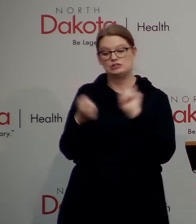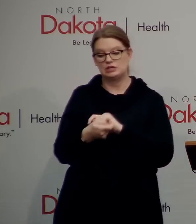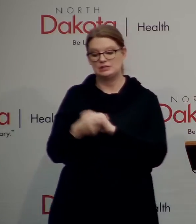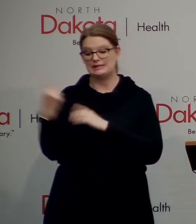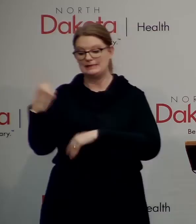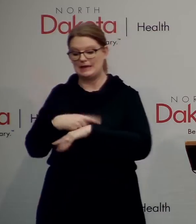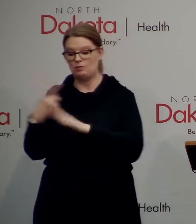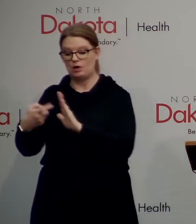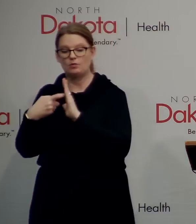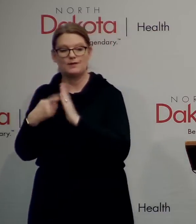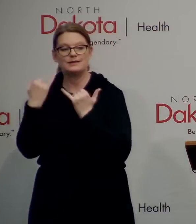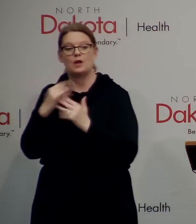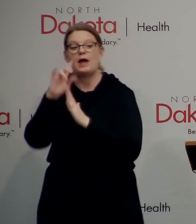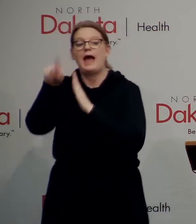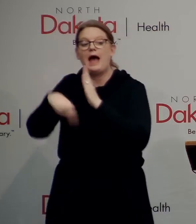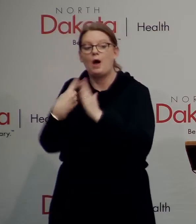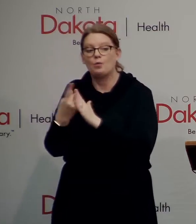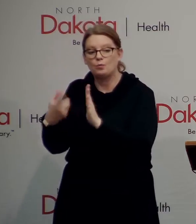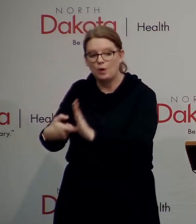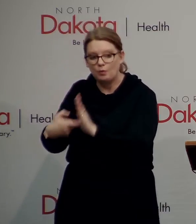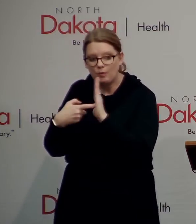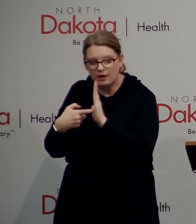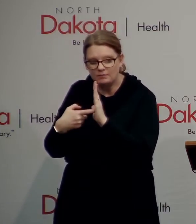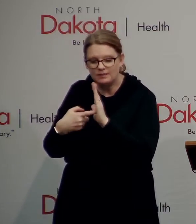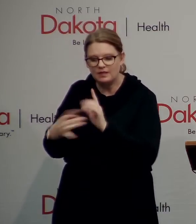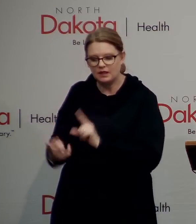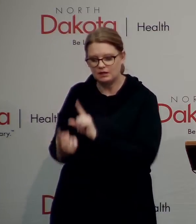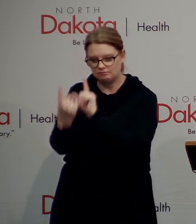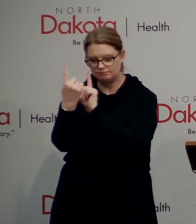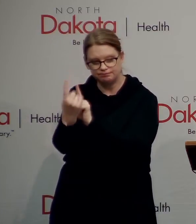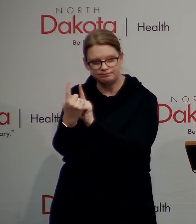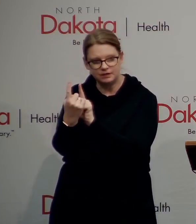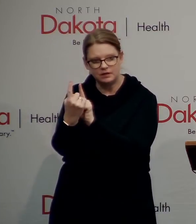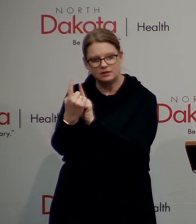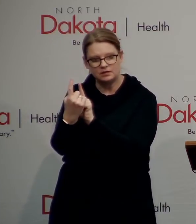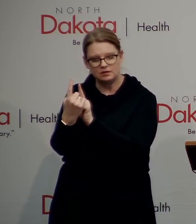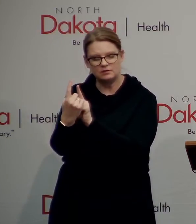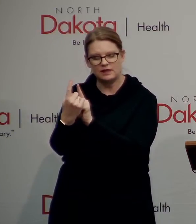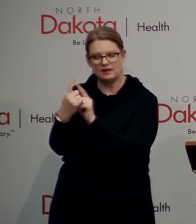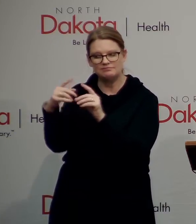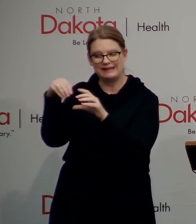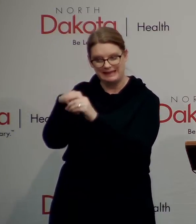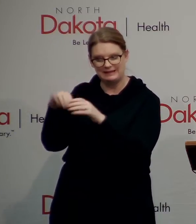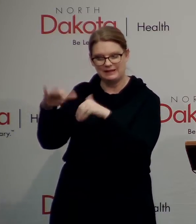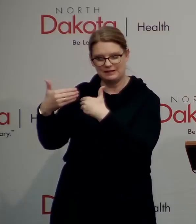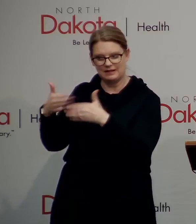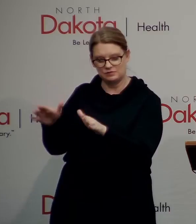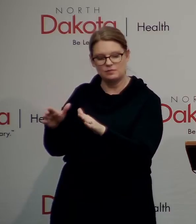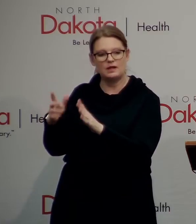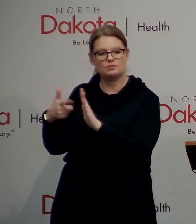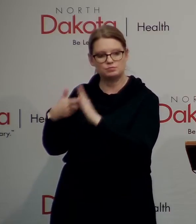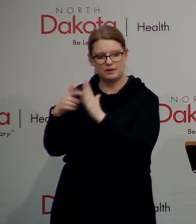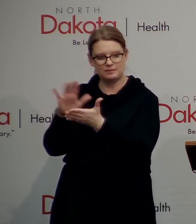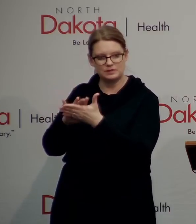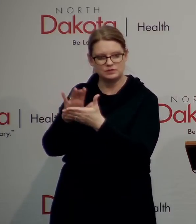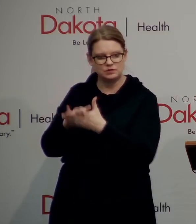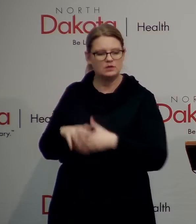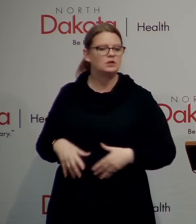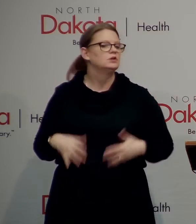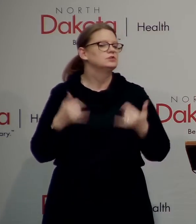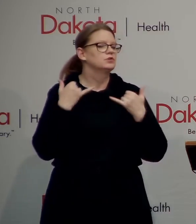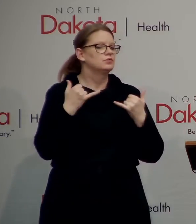day requirement to hour requirement, and that would be face-to-face instruction that was required by our schools. So currently, there is